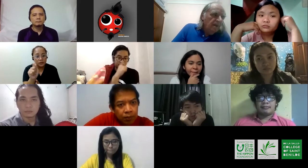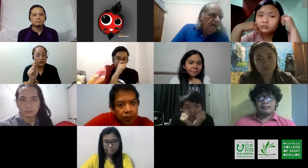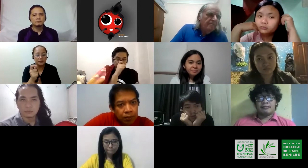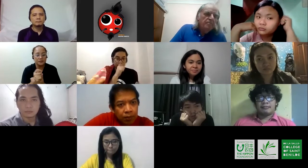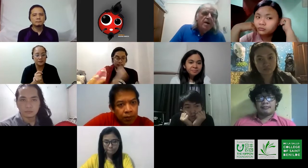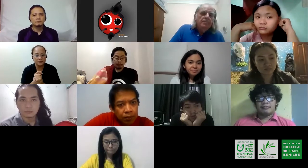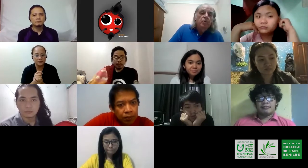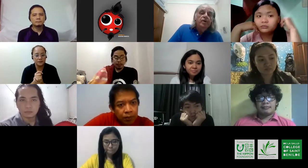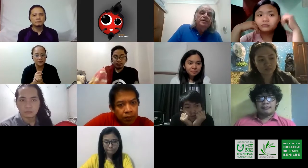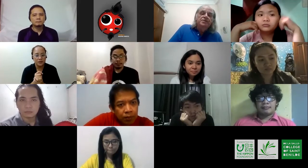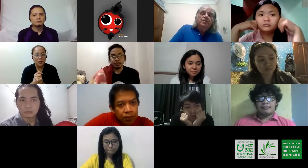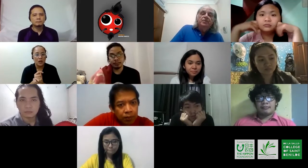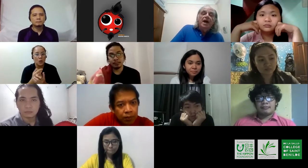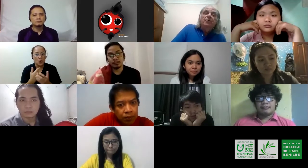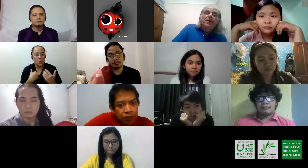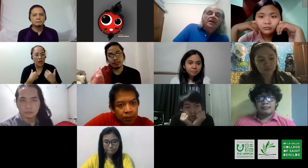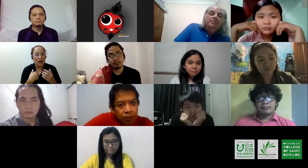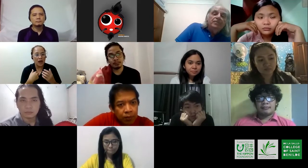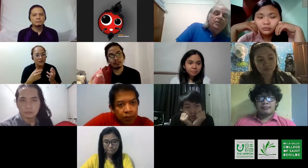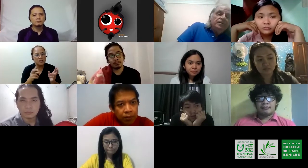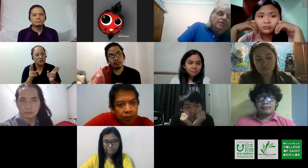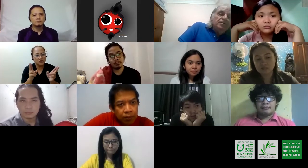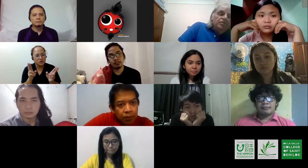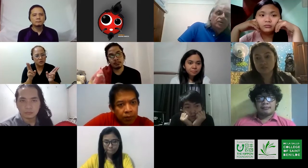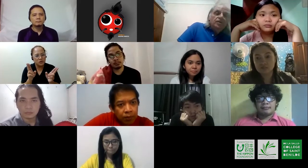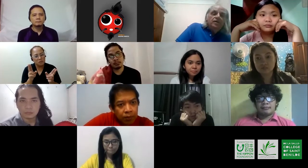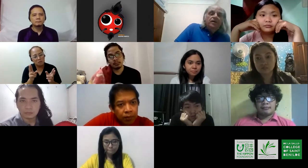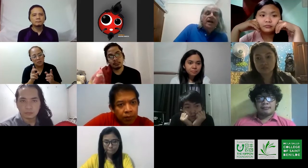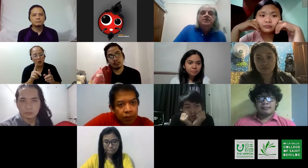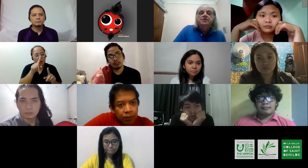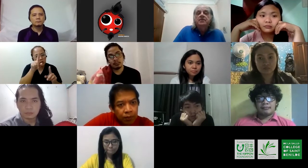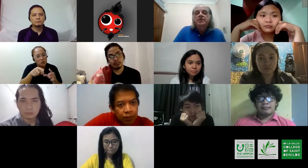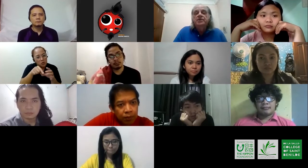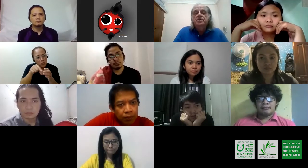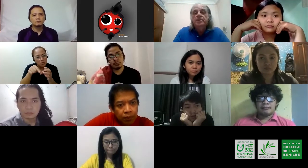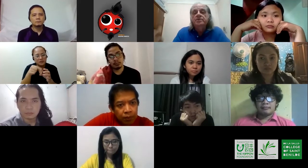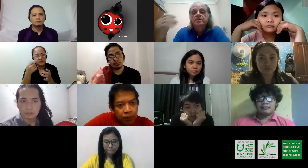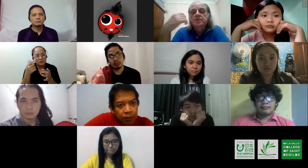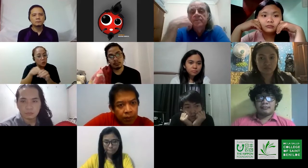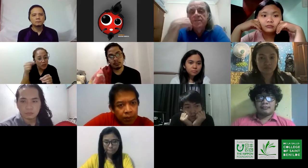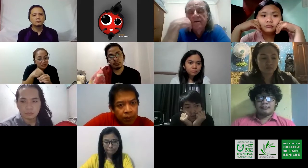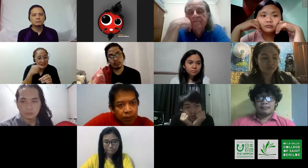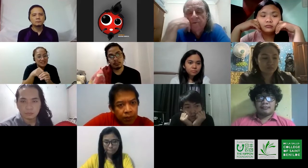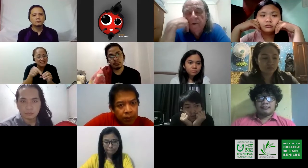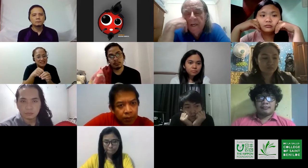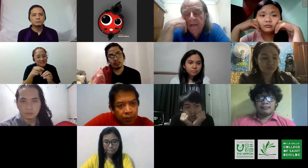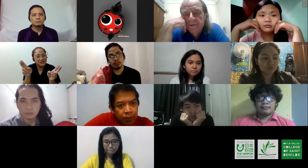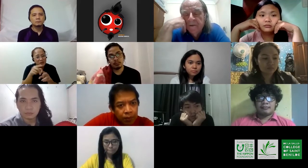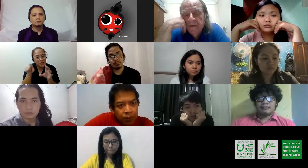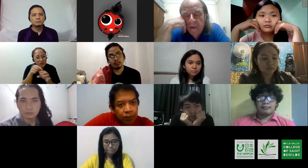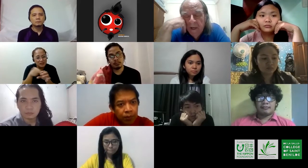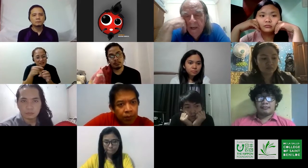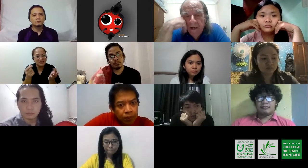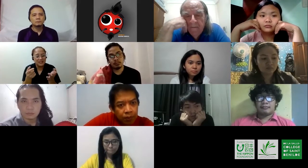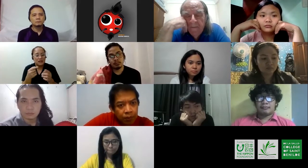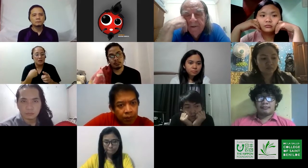have a pop quiz. Well, not grade it, but we'll ask some of these questions and see if you can answer them by